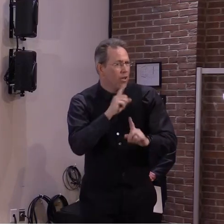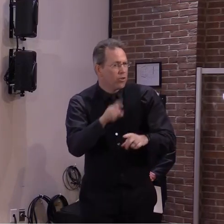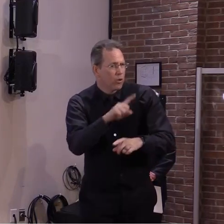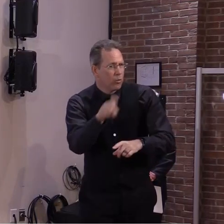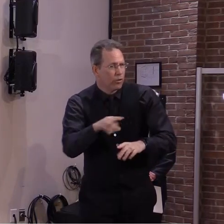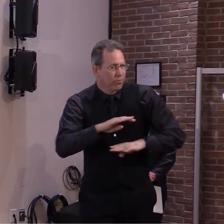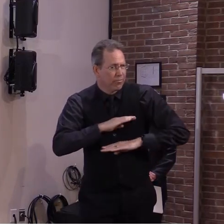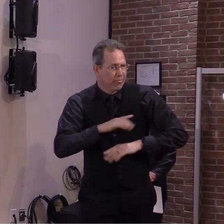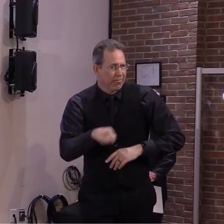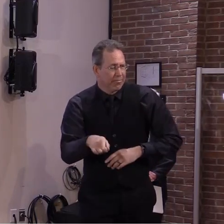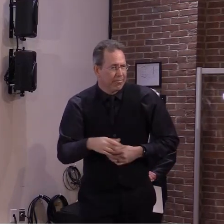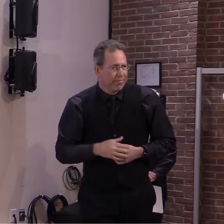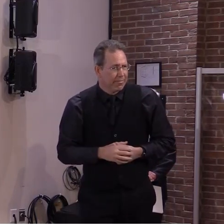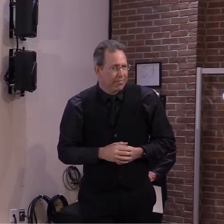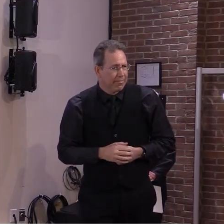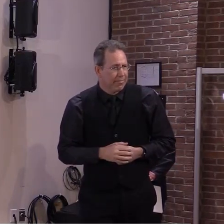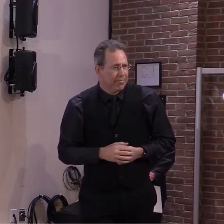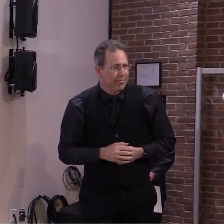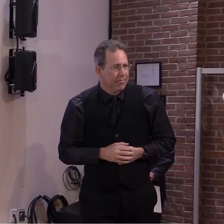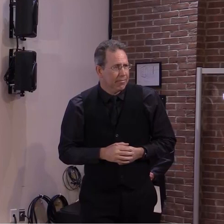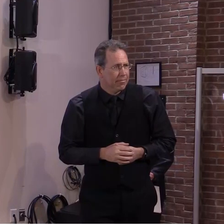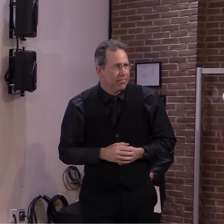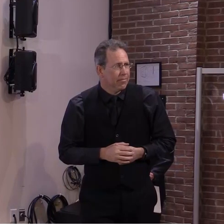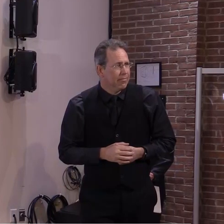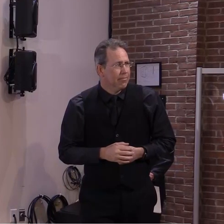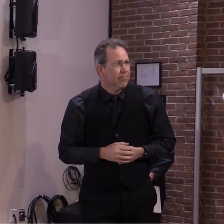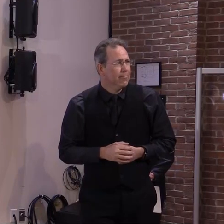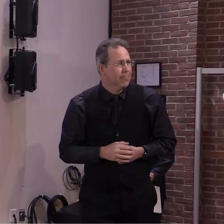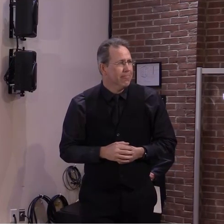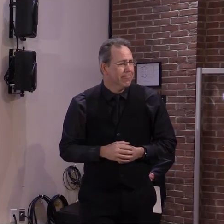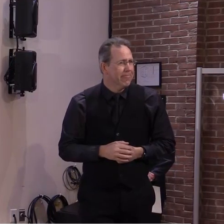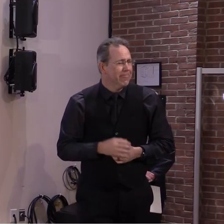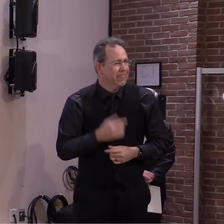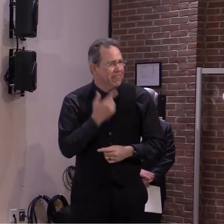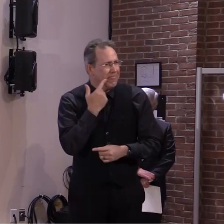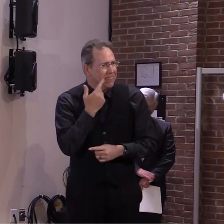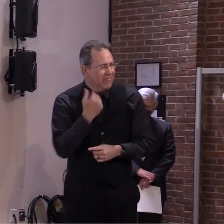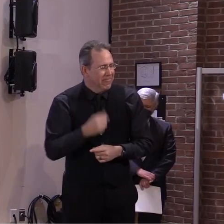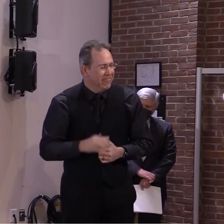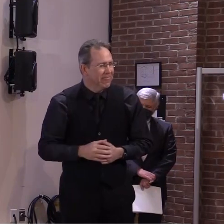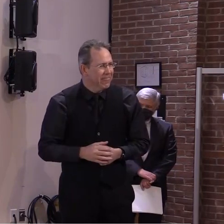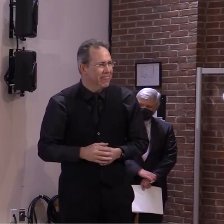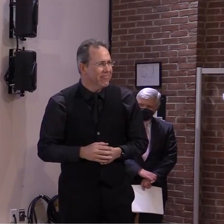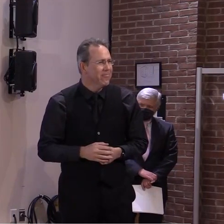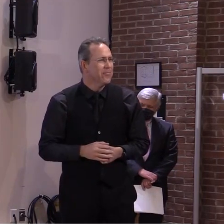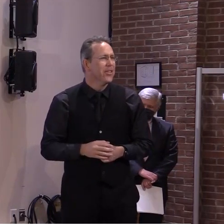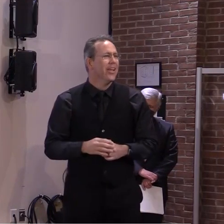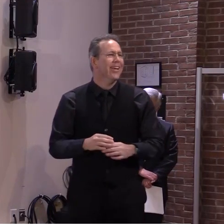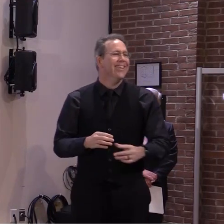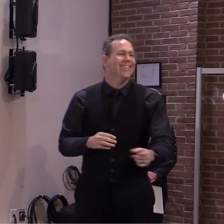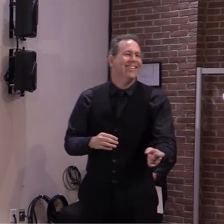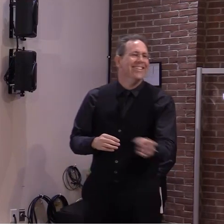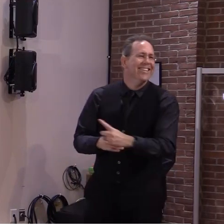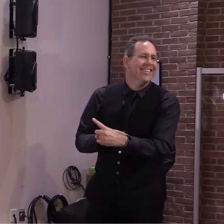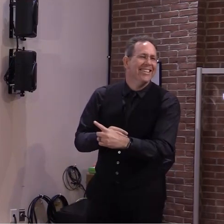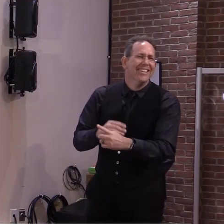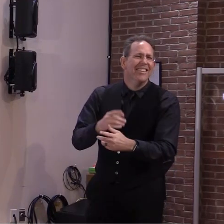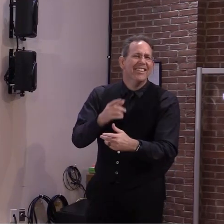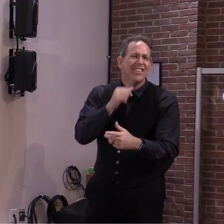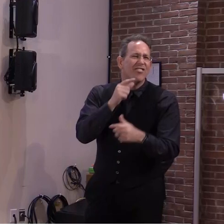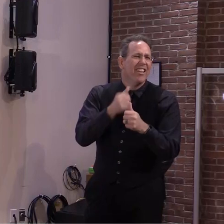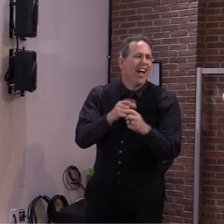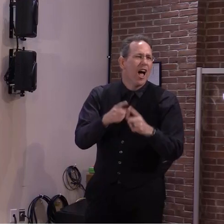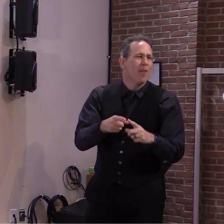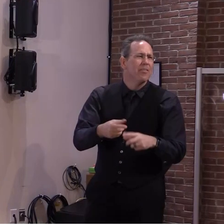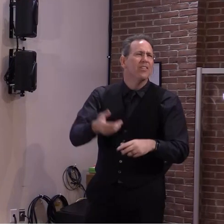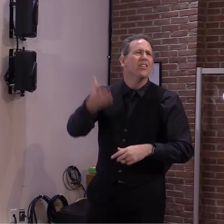I've done some justice to your question. It wasn't like this initially. Initially, the state was actually publishing the actual